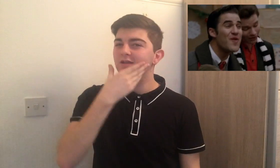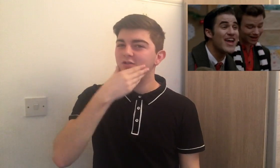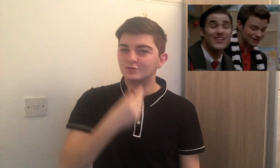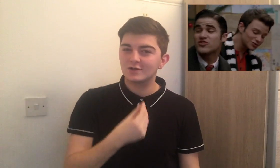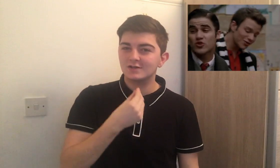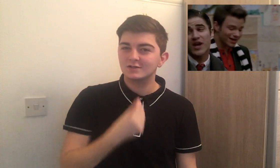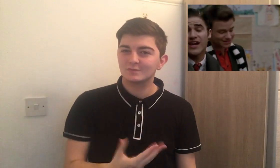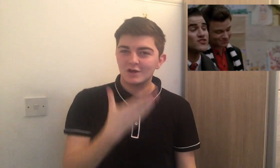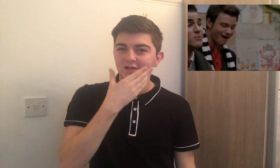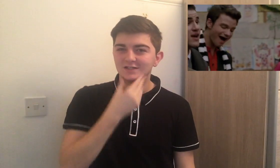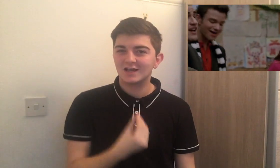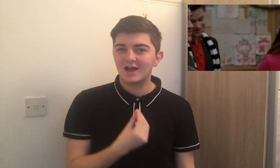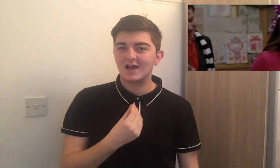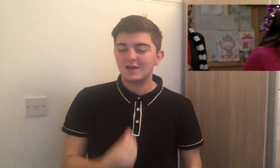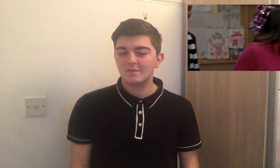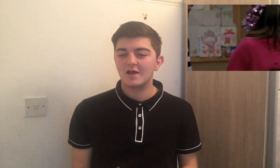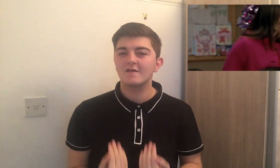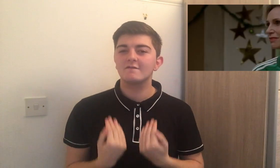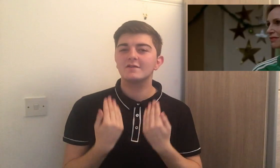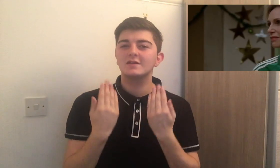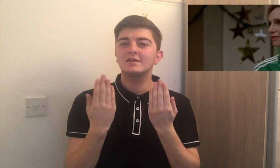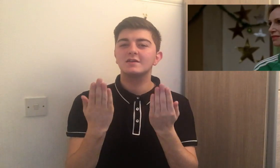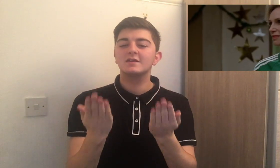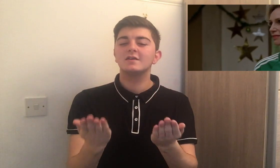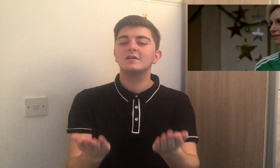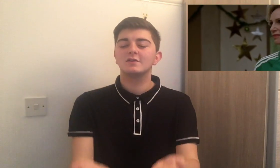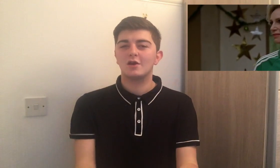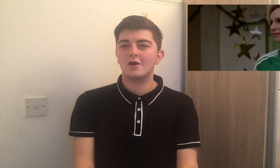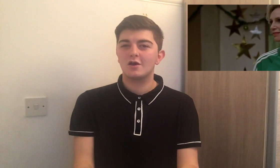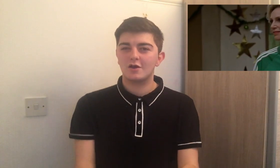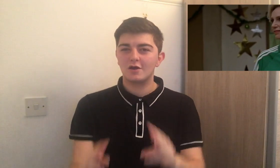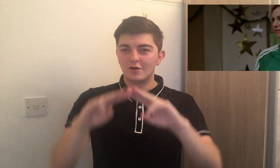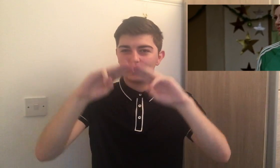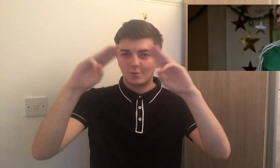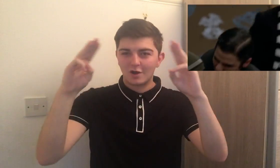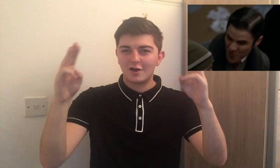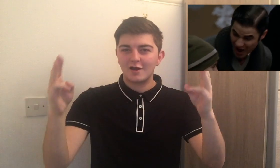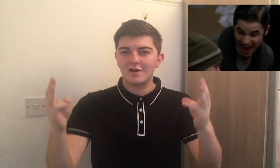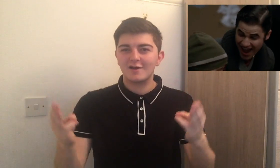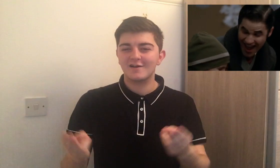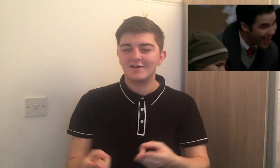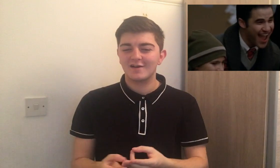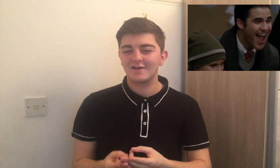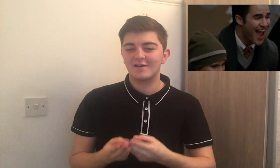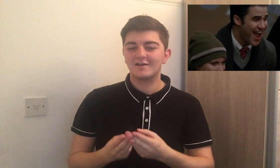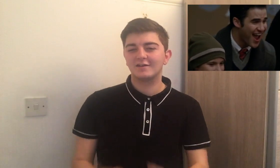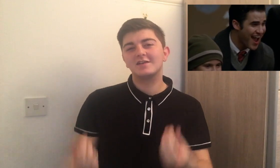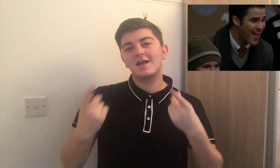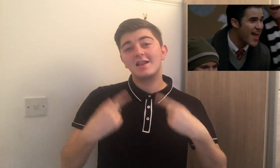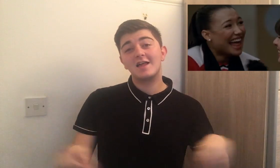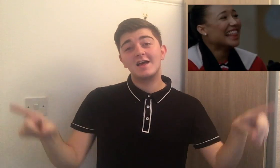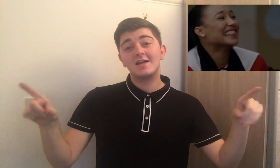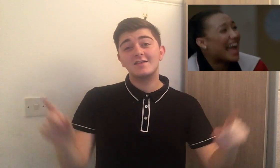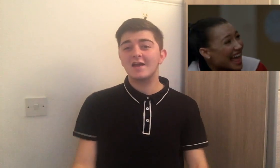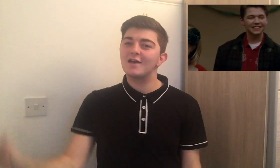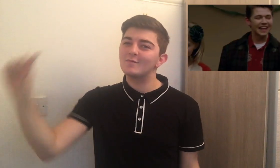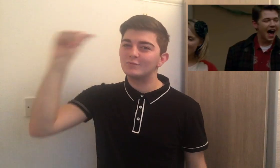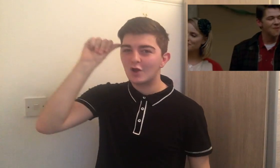it's Christmas time And feed the world Let them